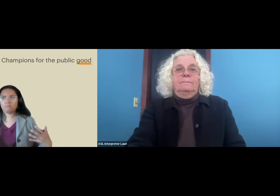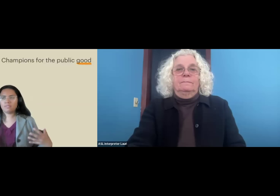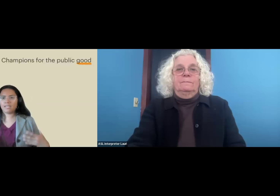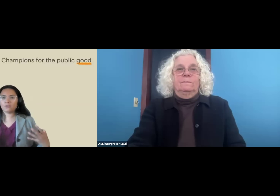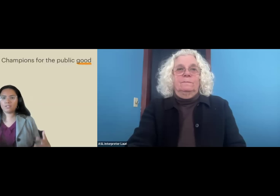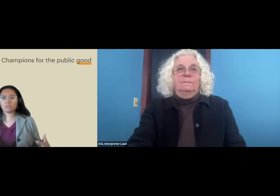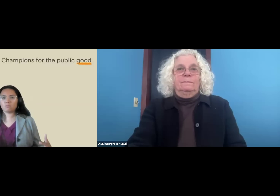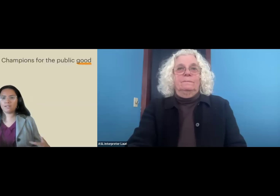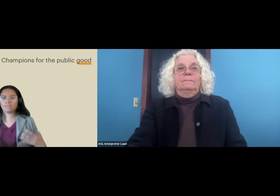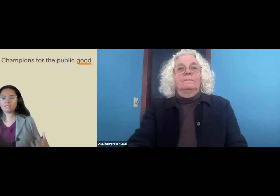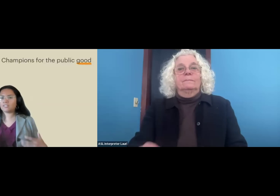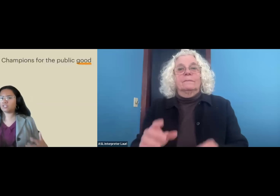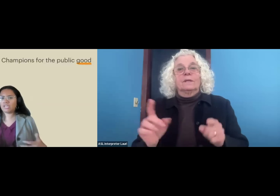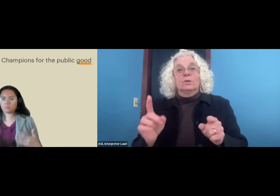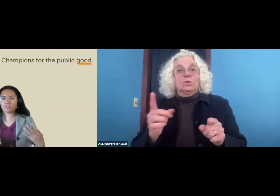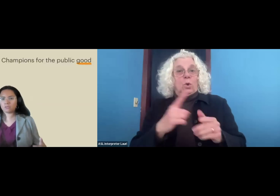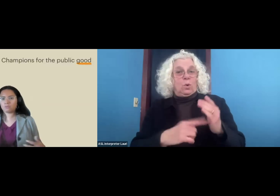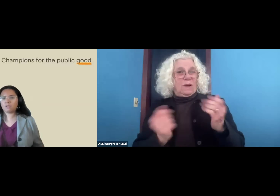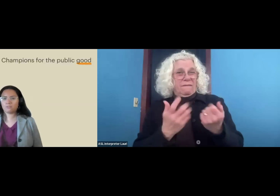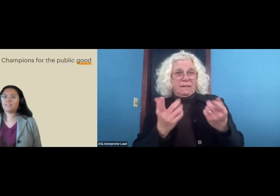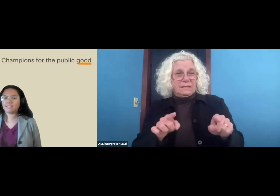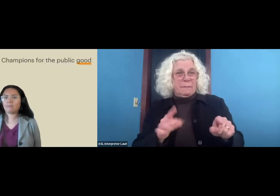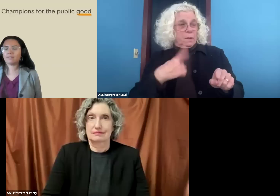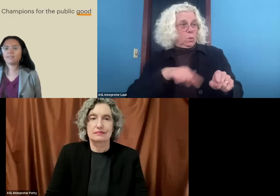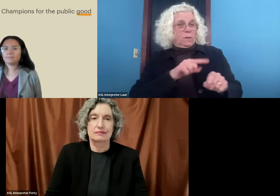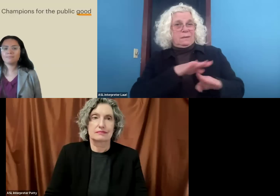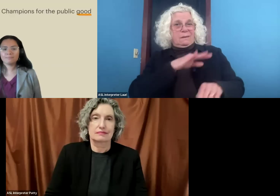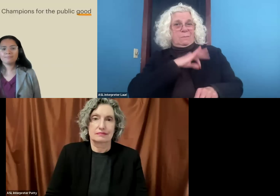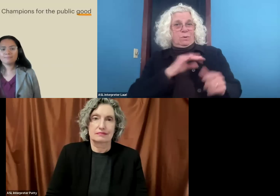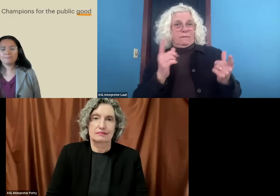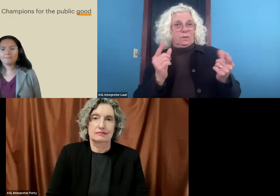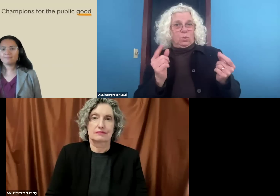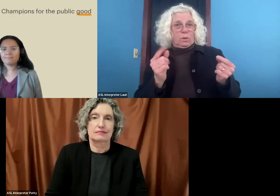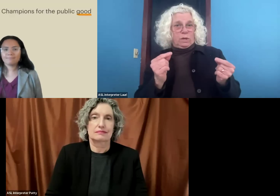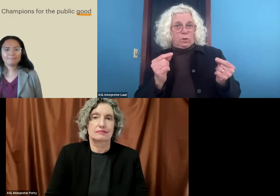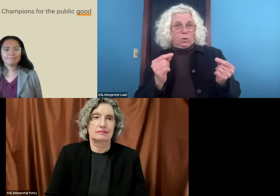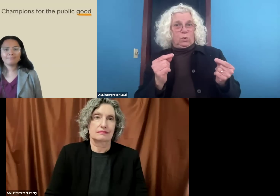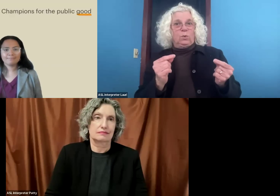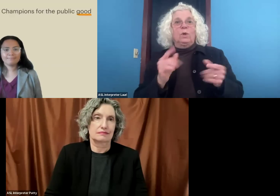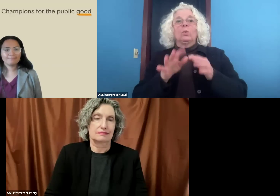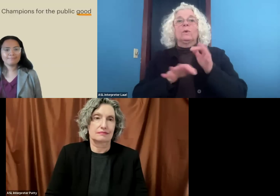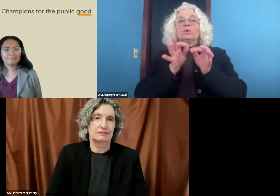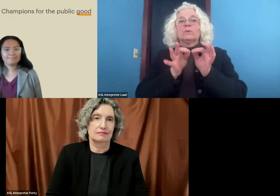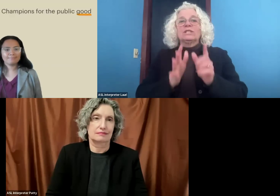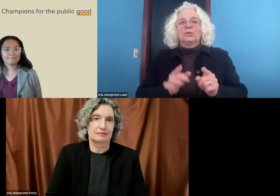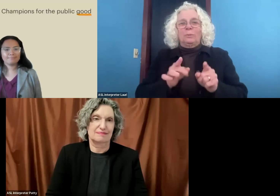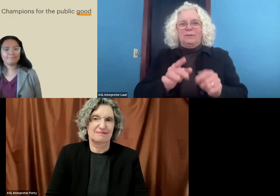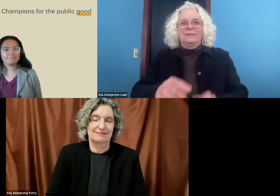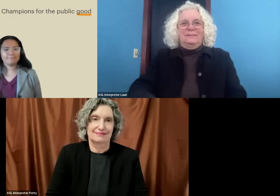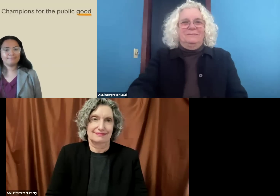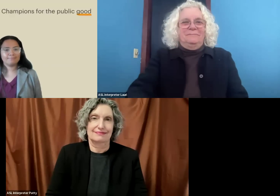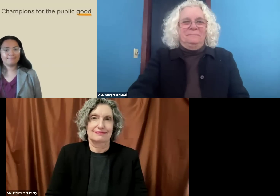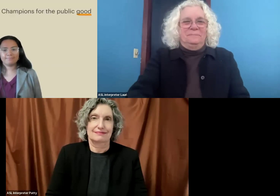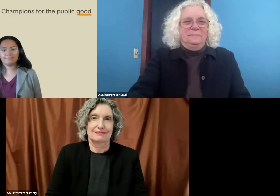to, like, either in response, not necessarily challenge, but just in response to everything that's happening? Thank you. I think really the main thing